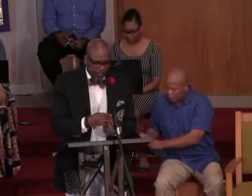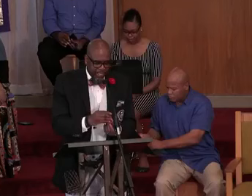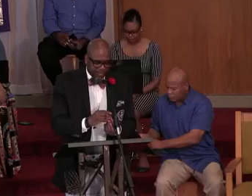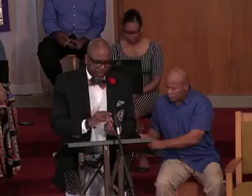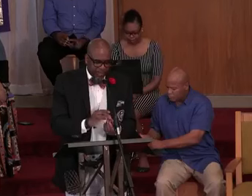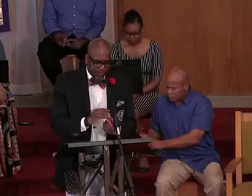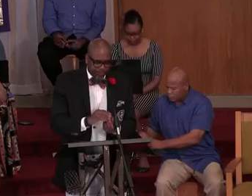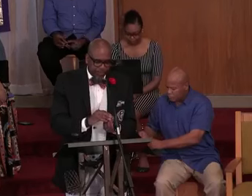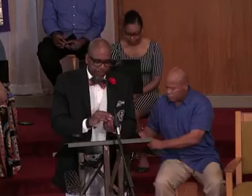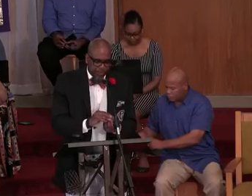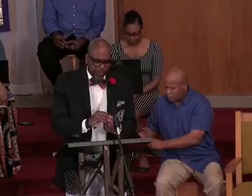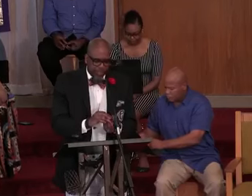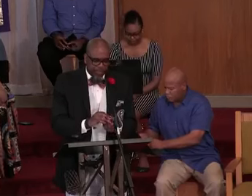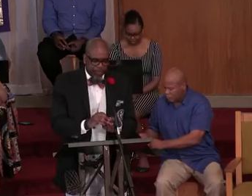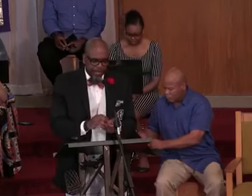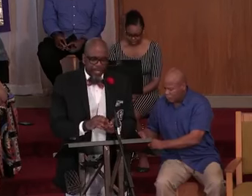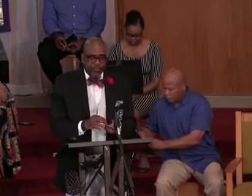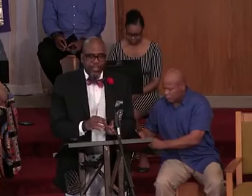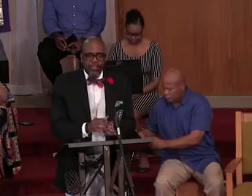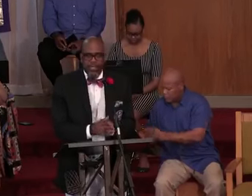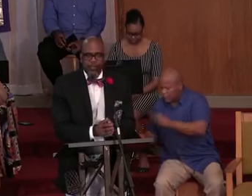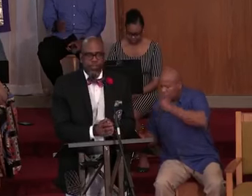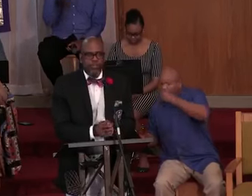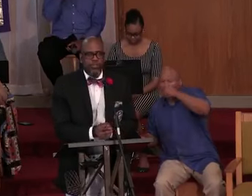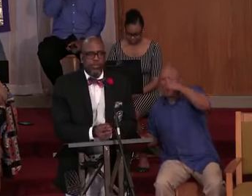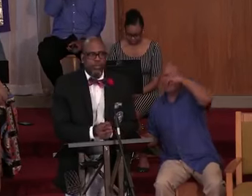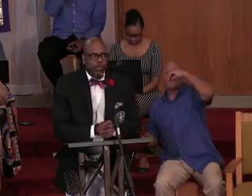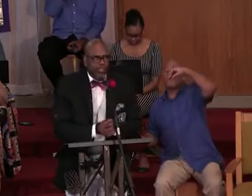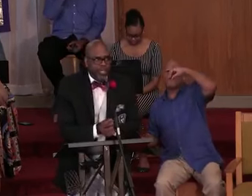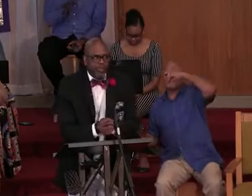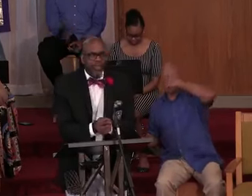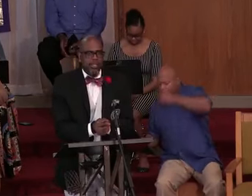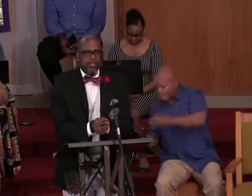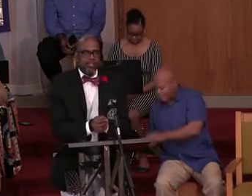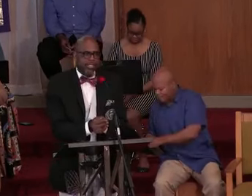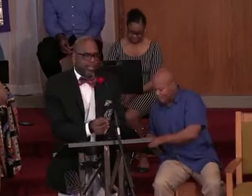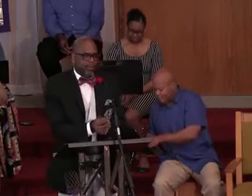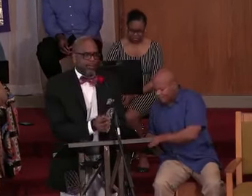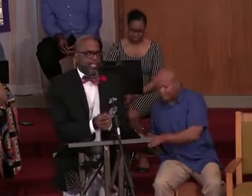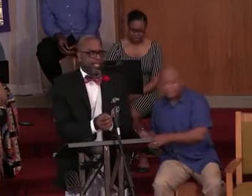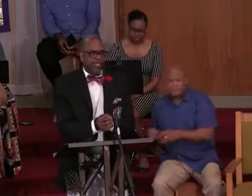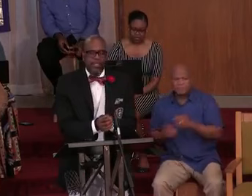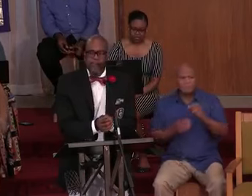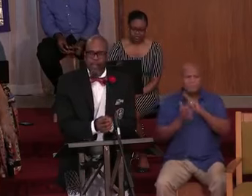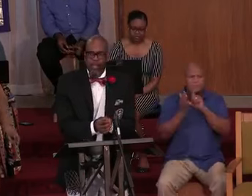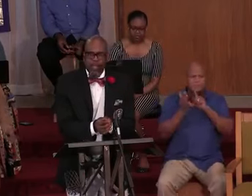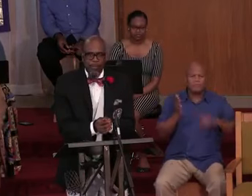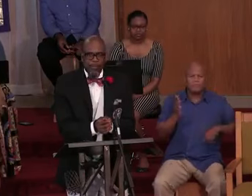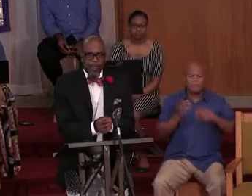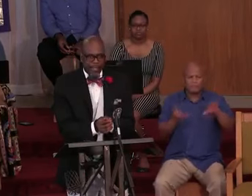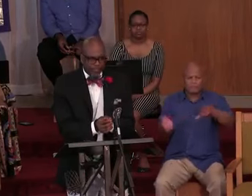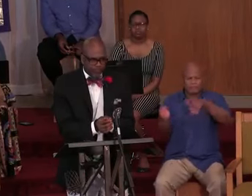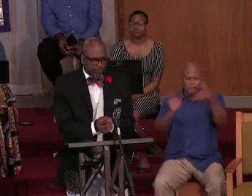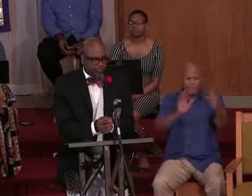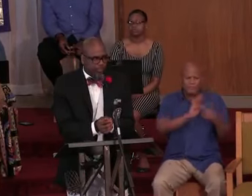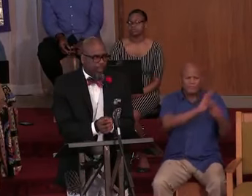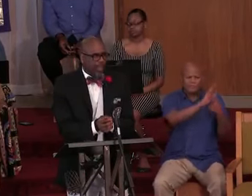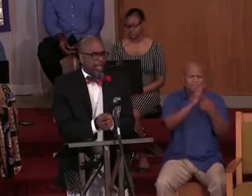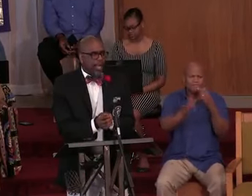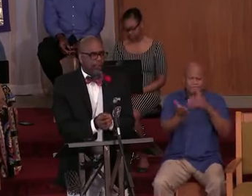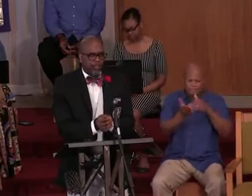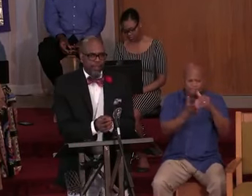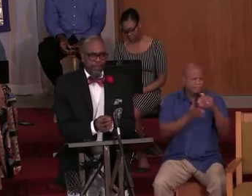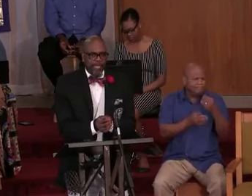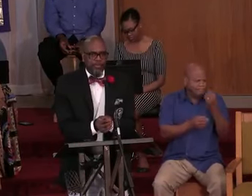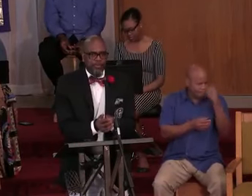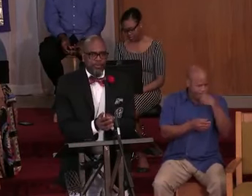Yes, often as we eat the bread and drink the cup, we do show the Lord's death till he comes. He is coming back.